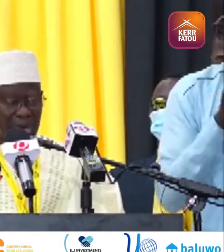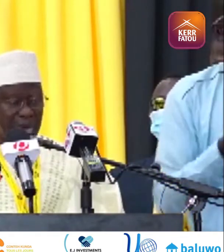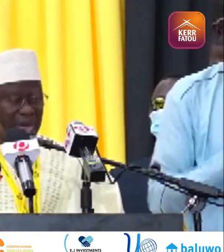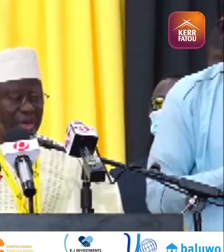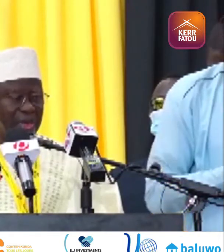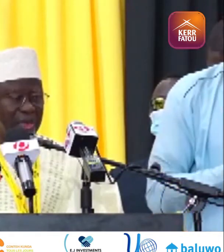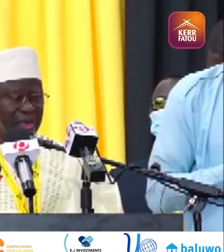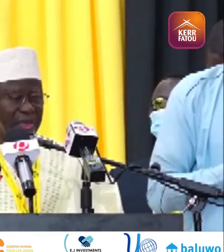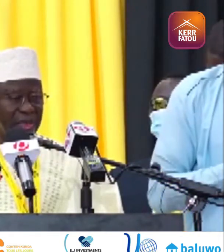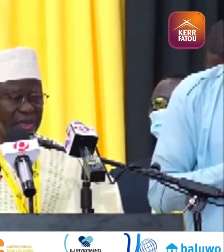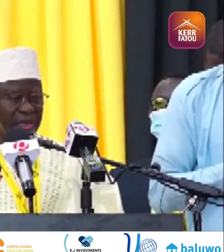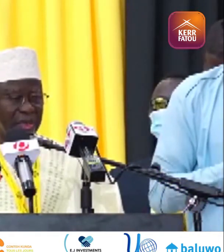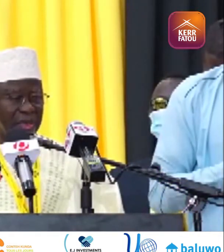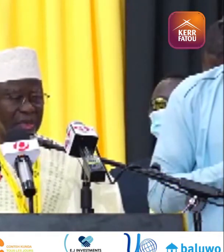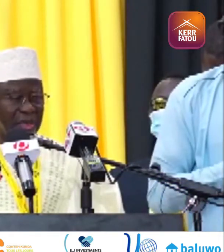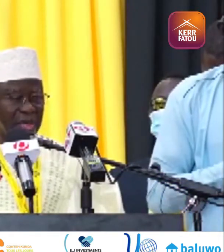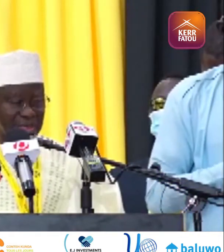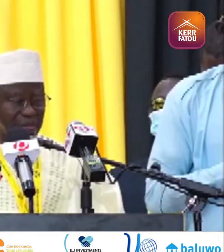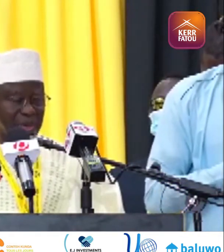I